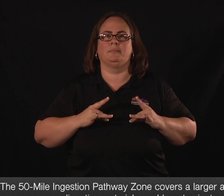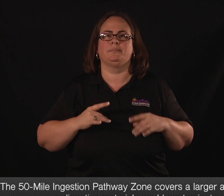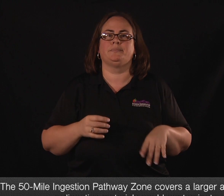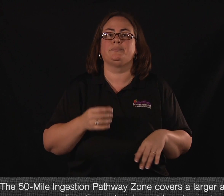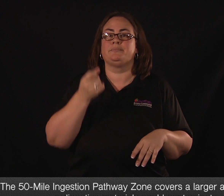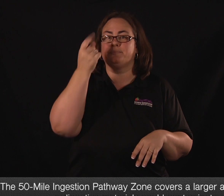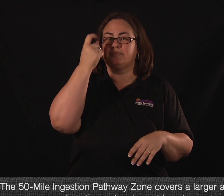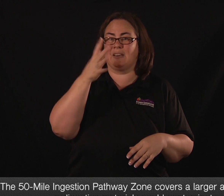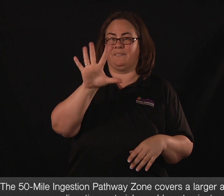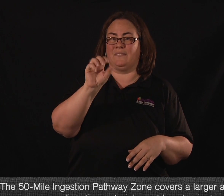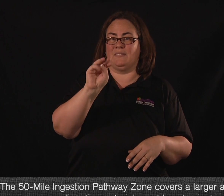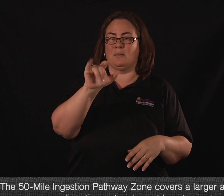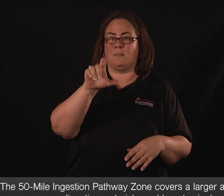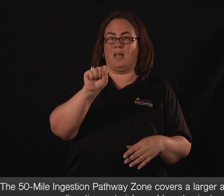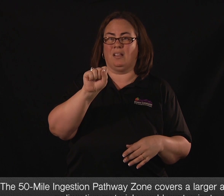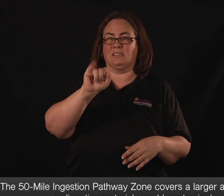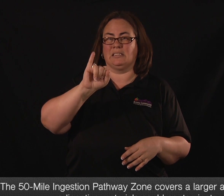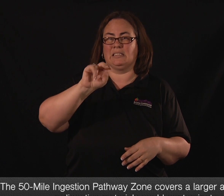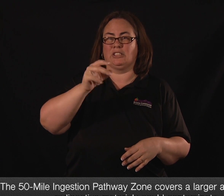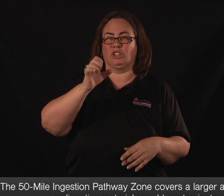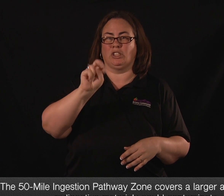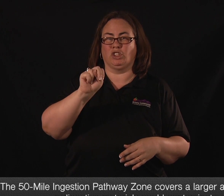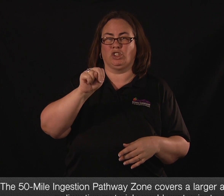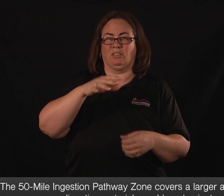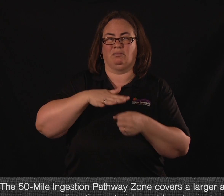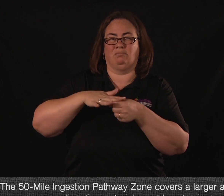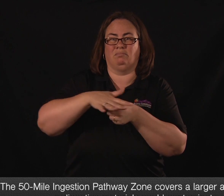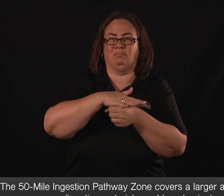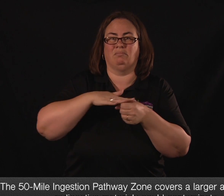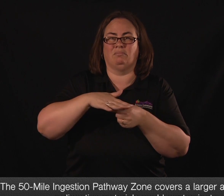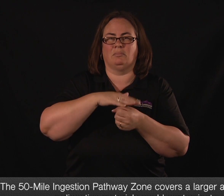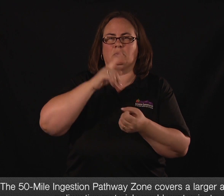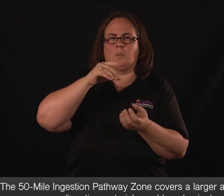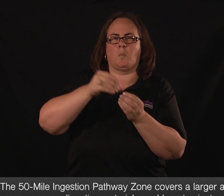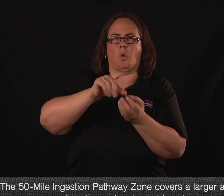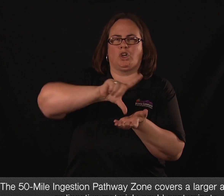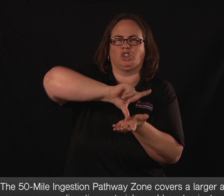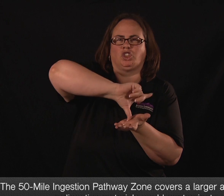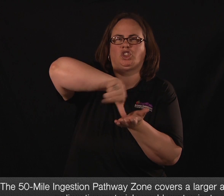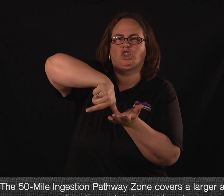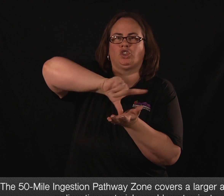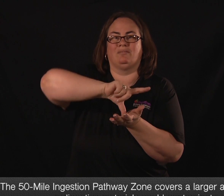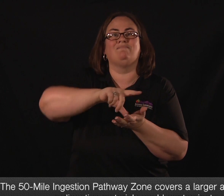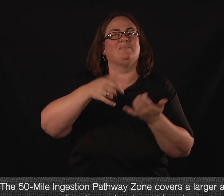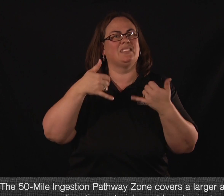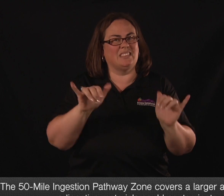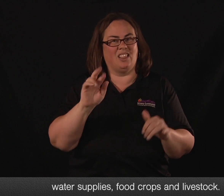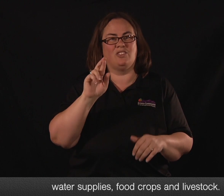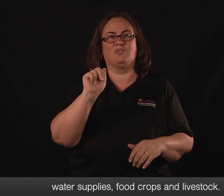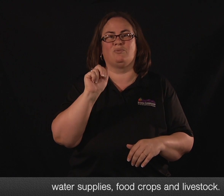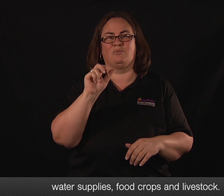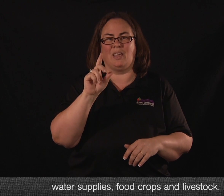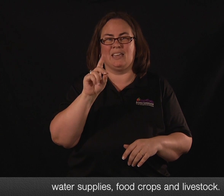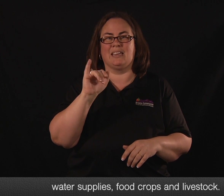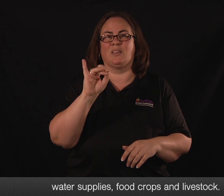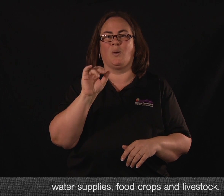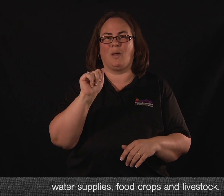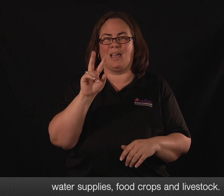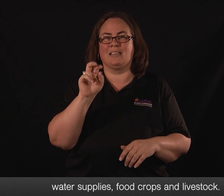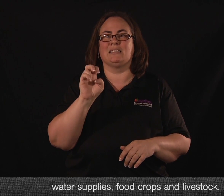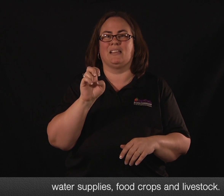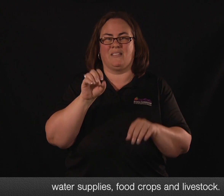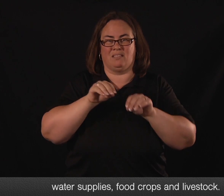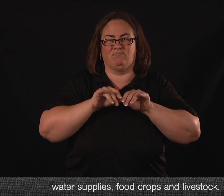The 50-mile ingestion pathway zone covers a larger area where radioactive materials could contaminate water supplies,